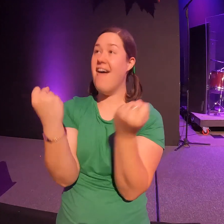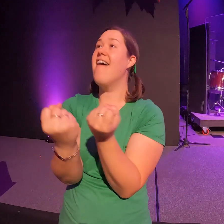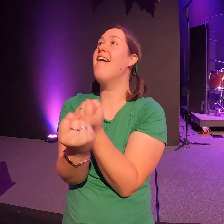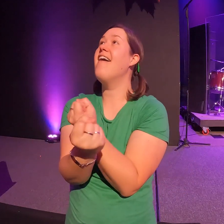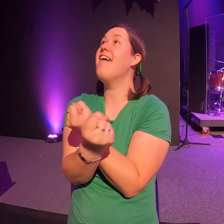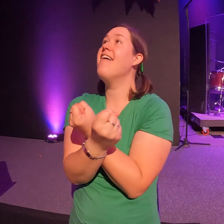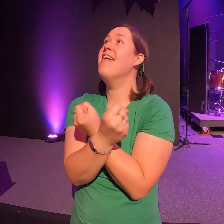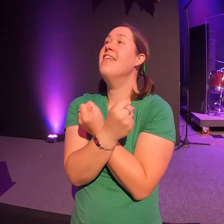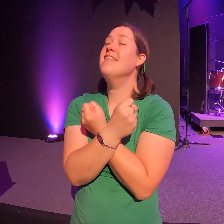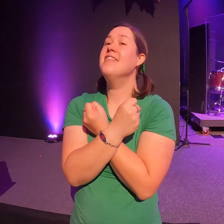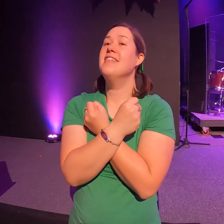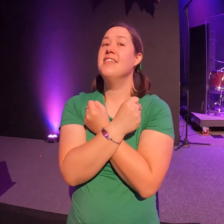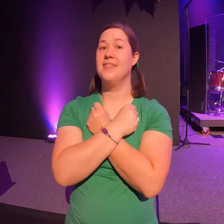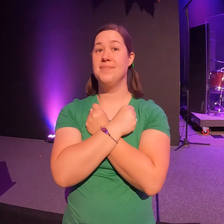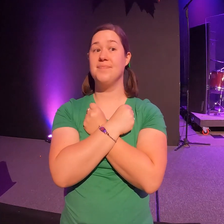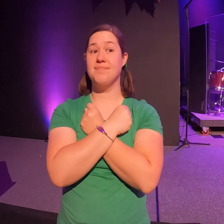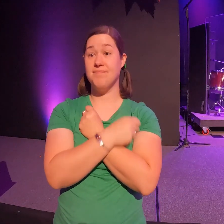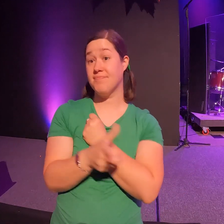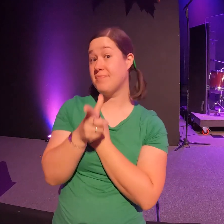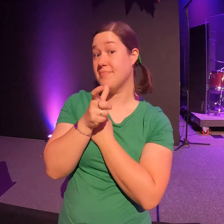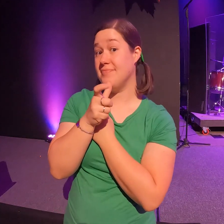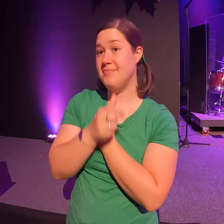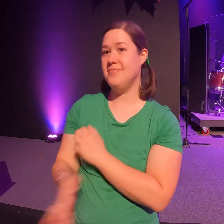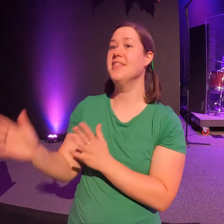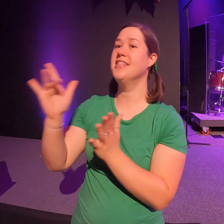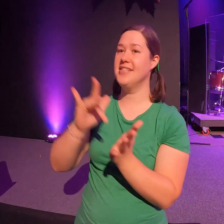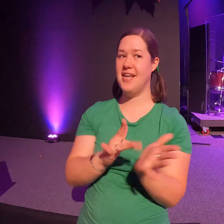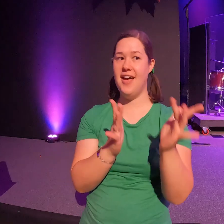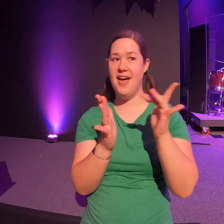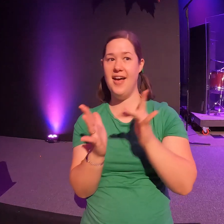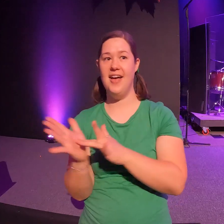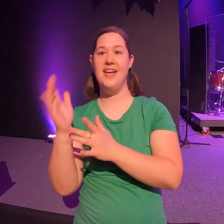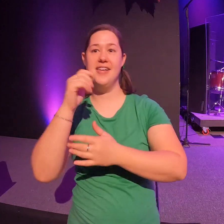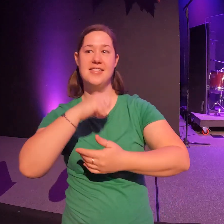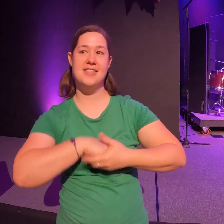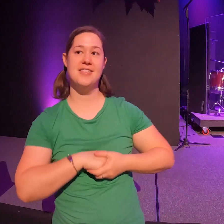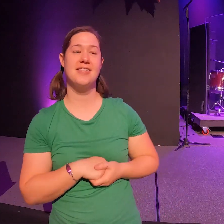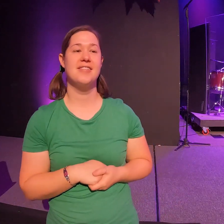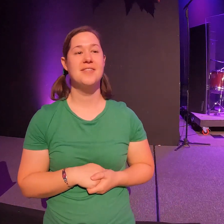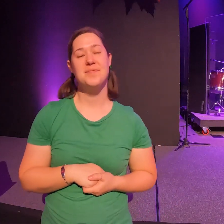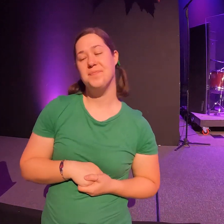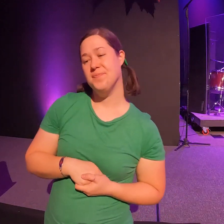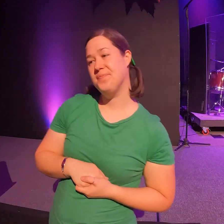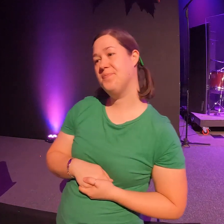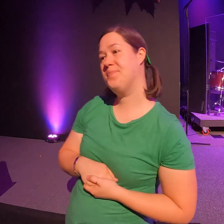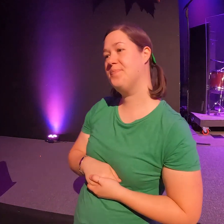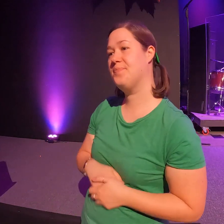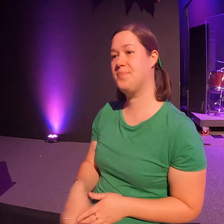Jesus,